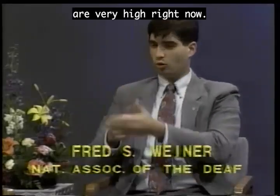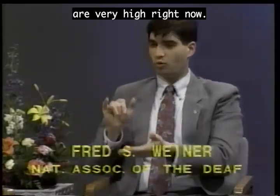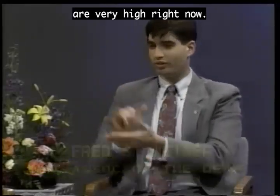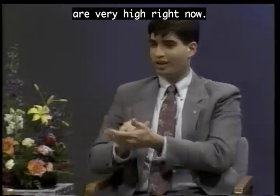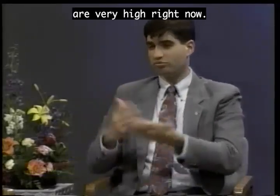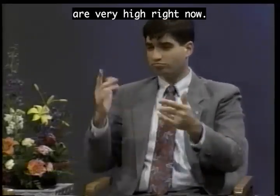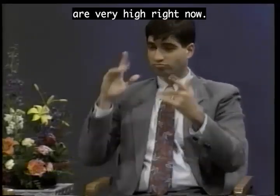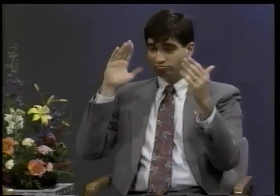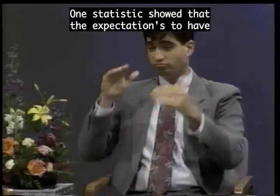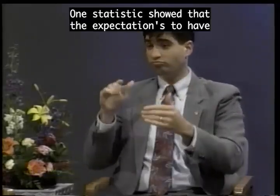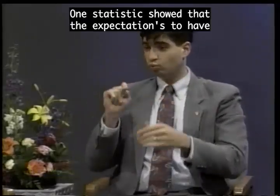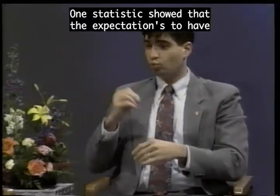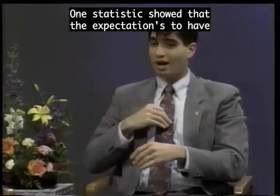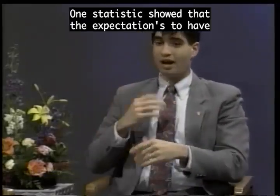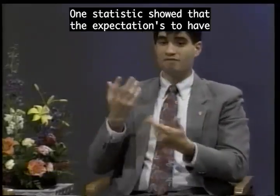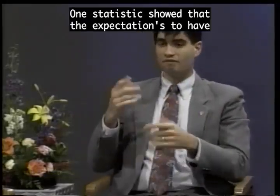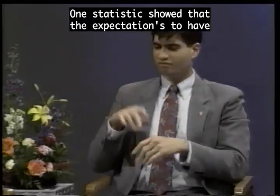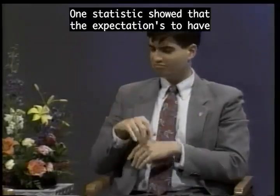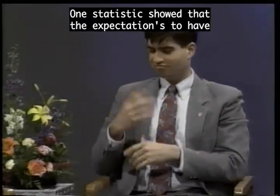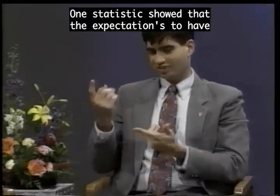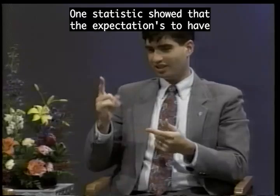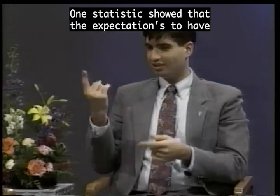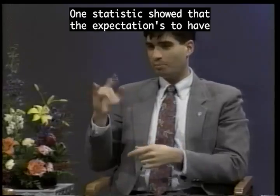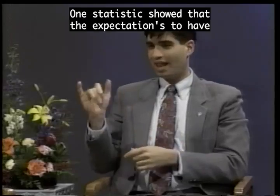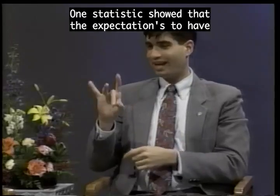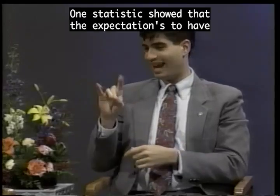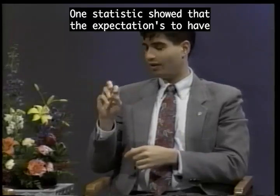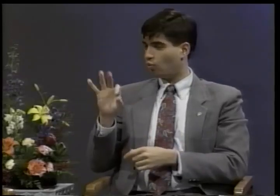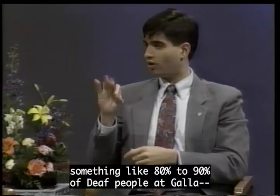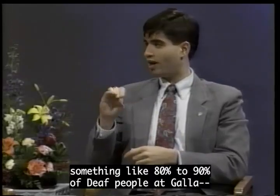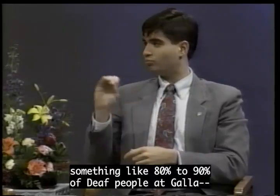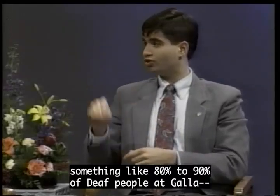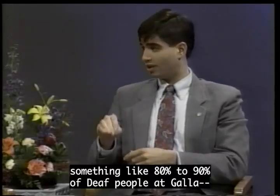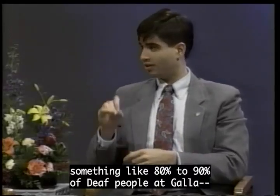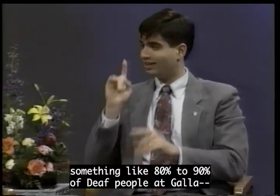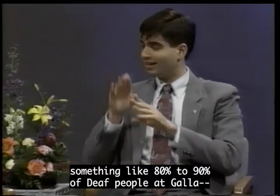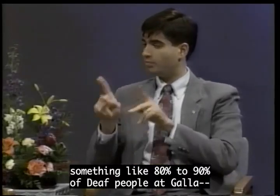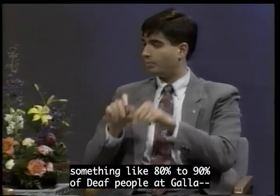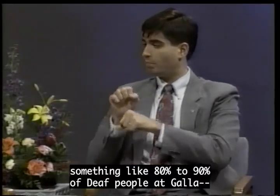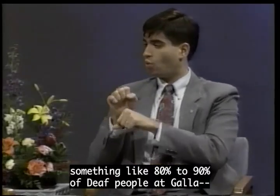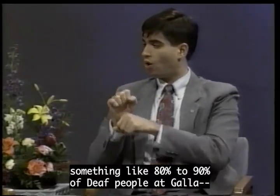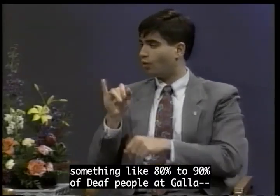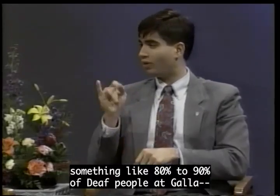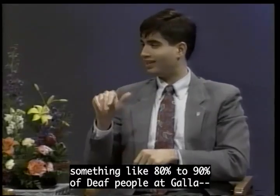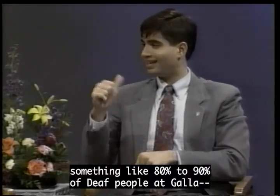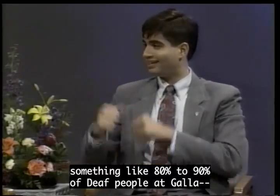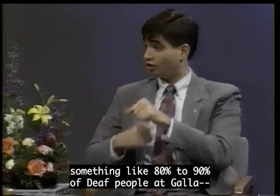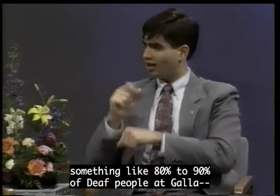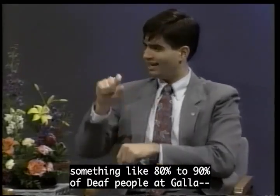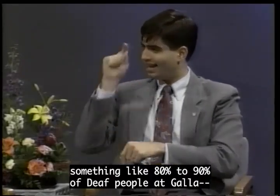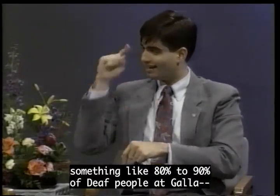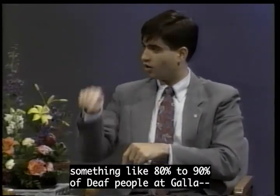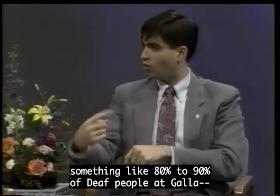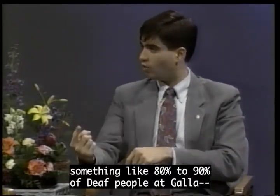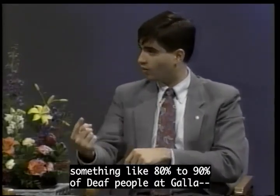One statistic showed that the expectation to have something like 80 to 90% of deaf people